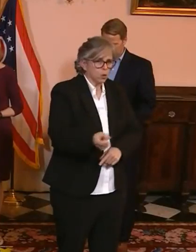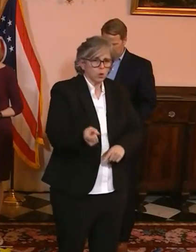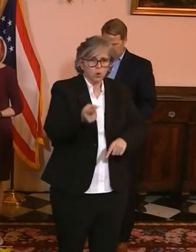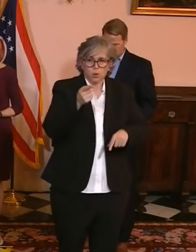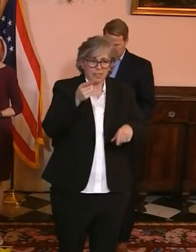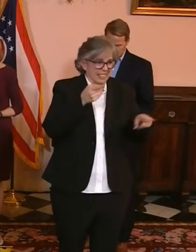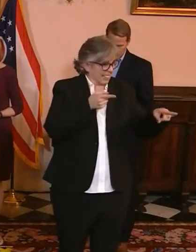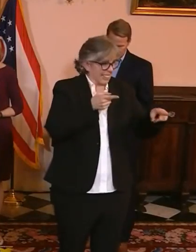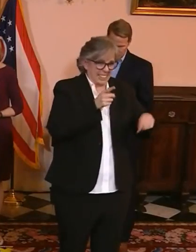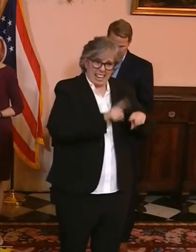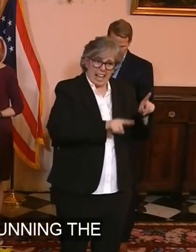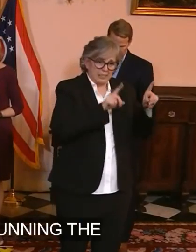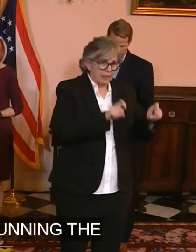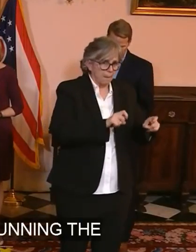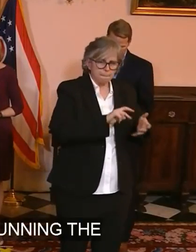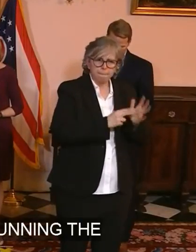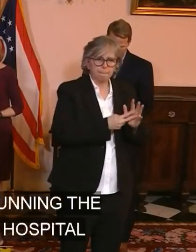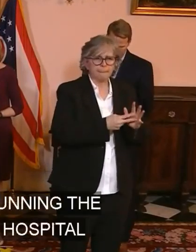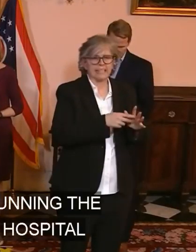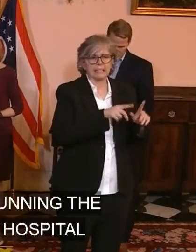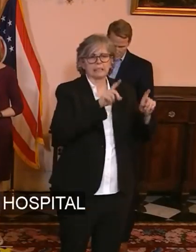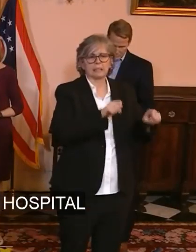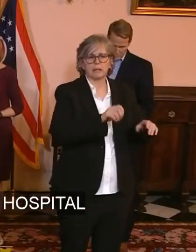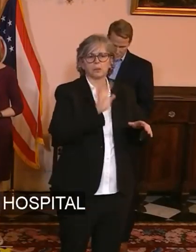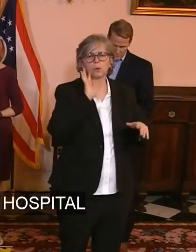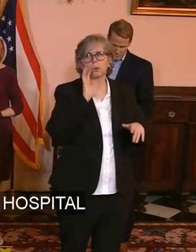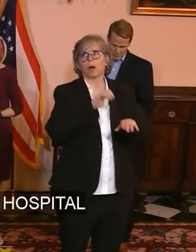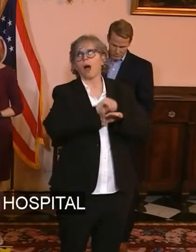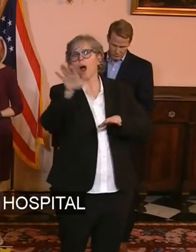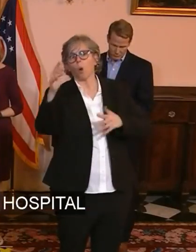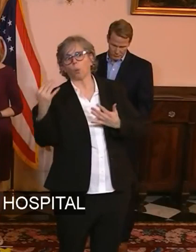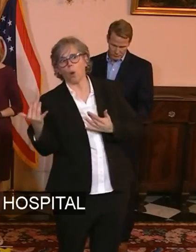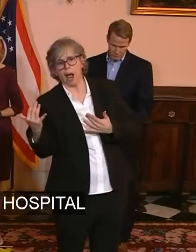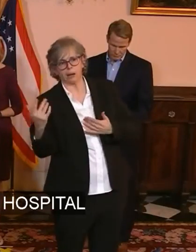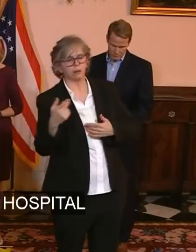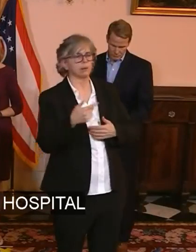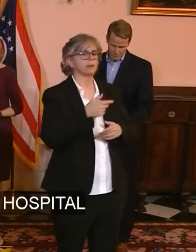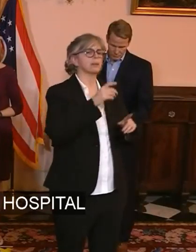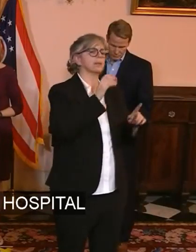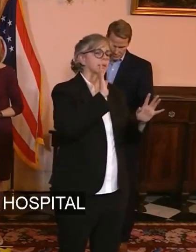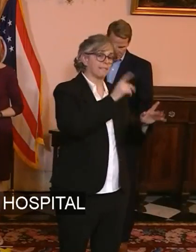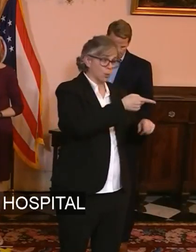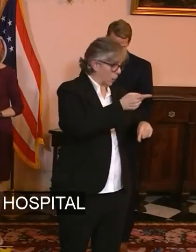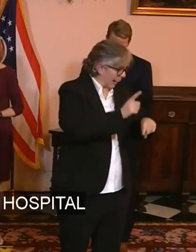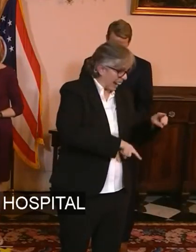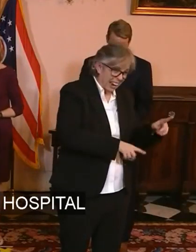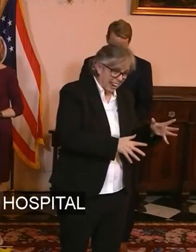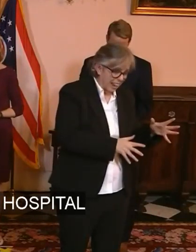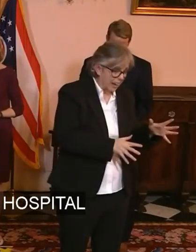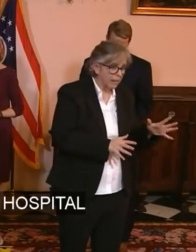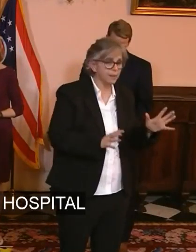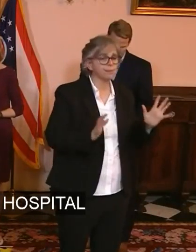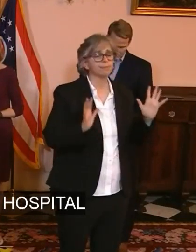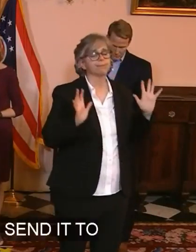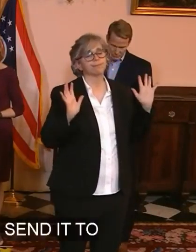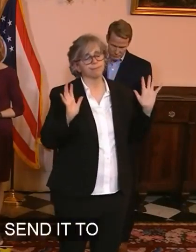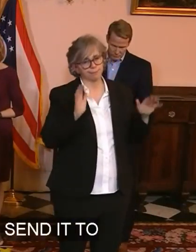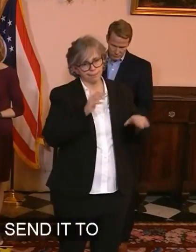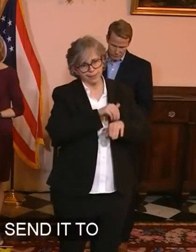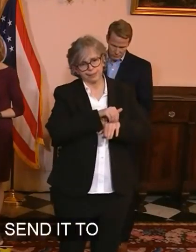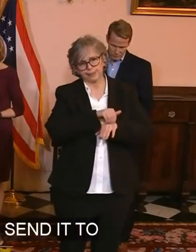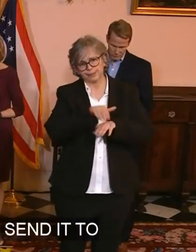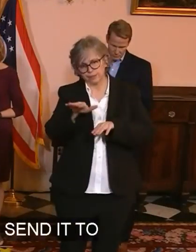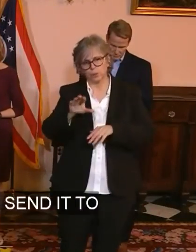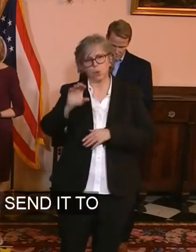it out privately, but run your own test, you can send it to the Ohio Department of Health lab. We have a ton of ability to test now, and we can do it